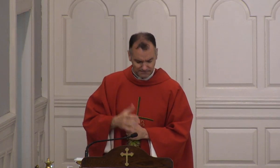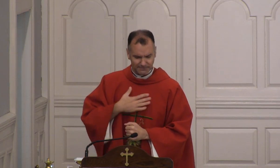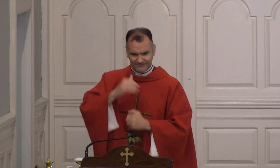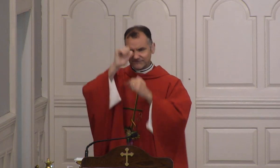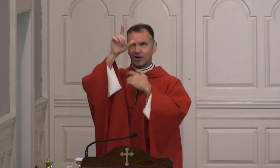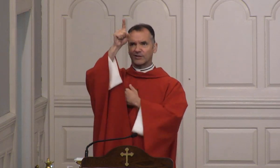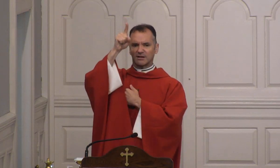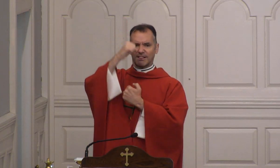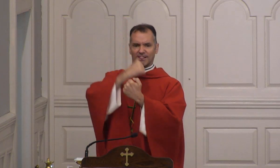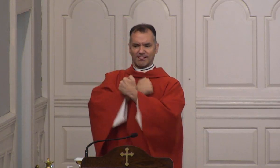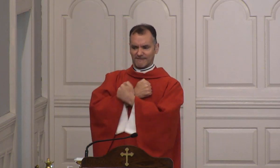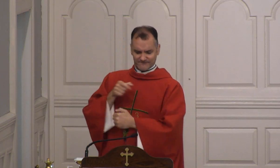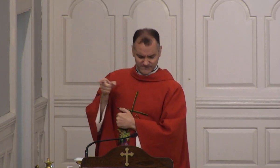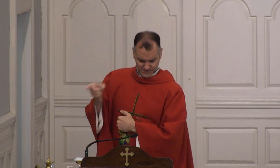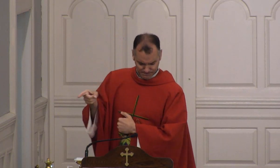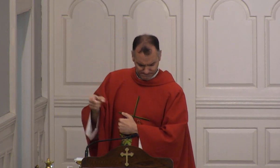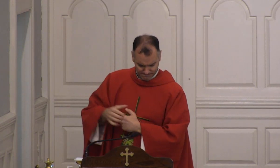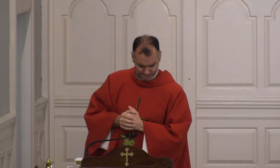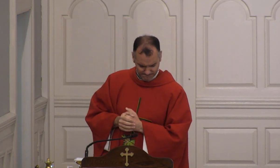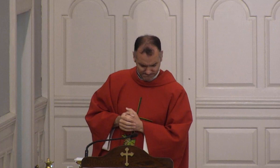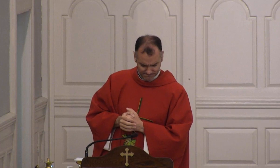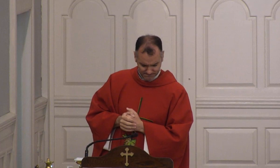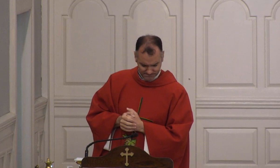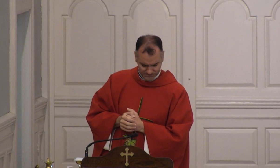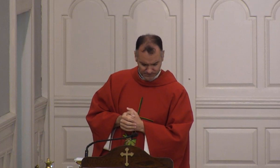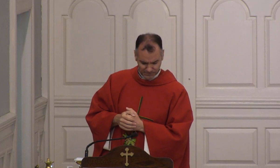and my Father will love him.